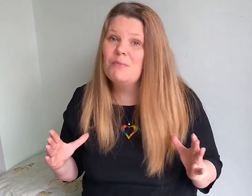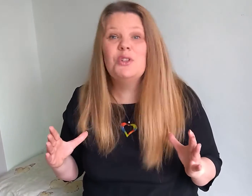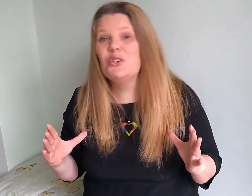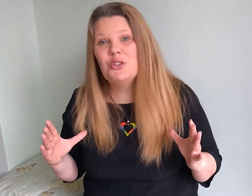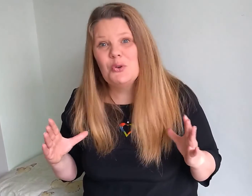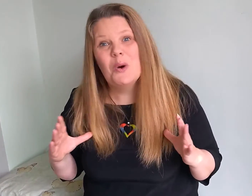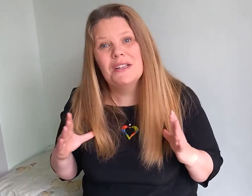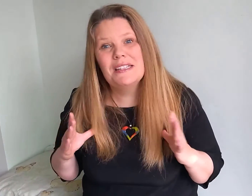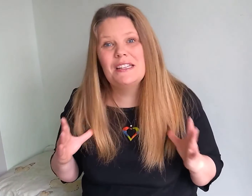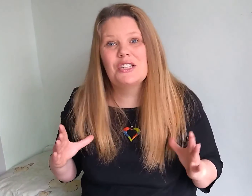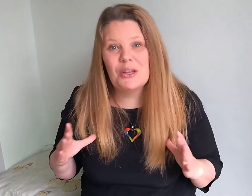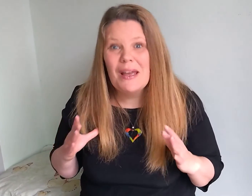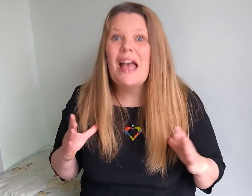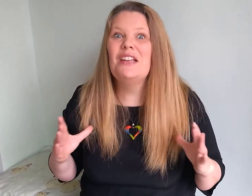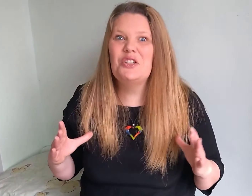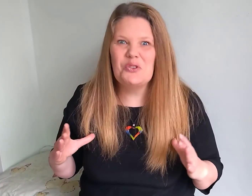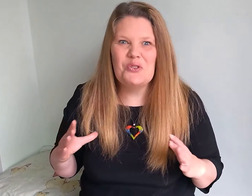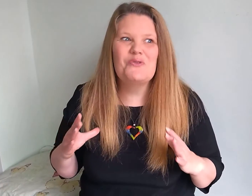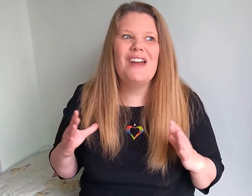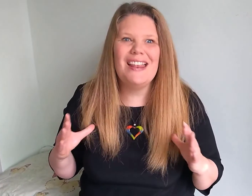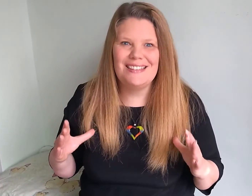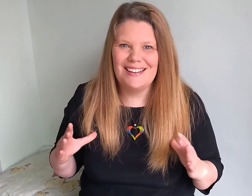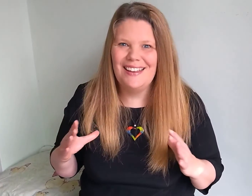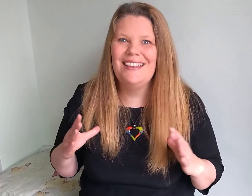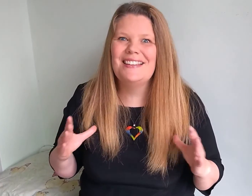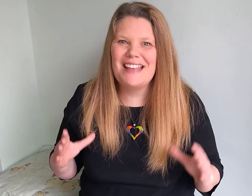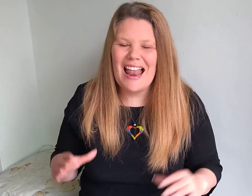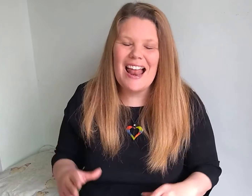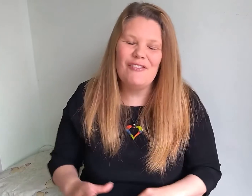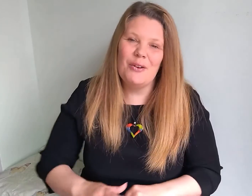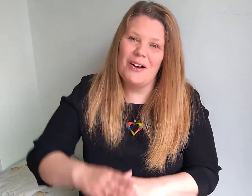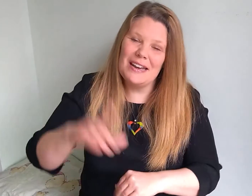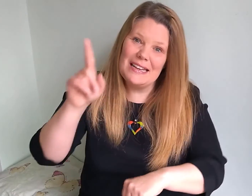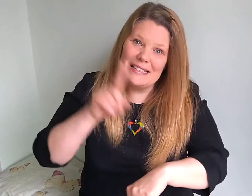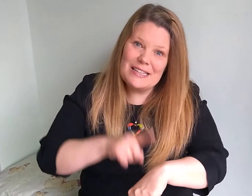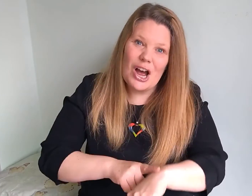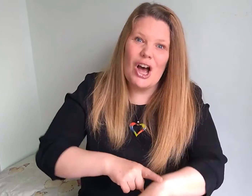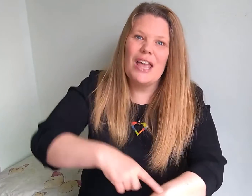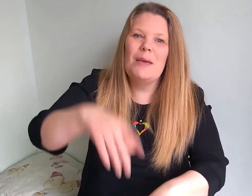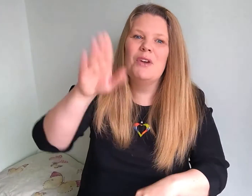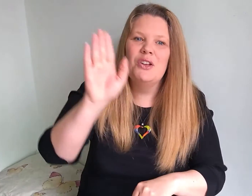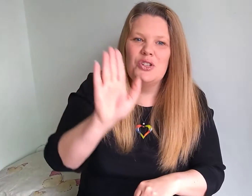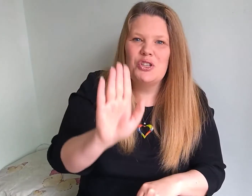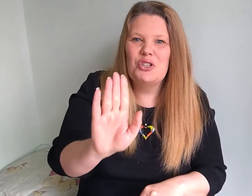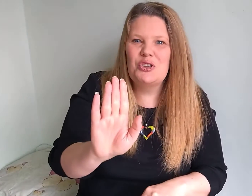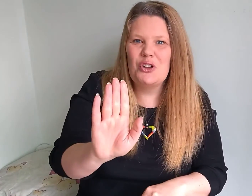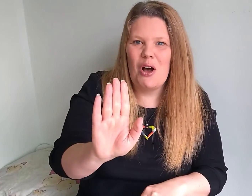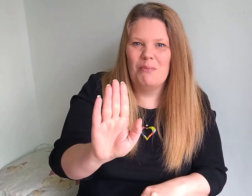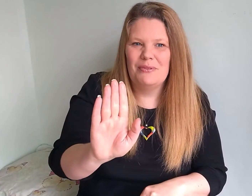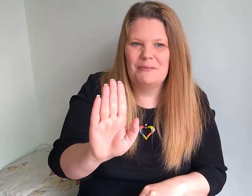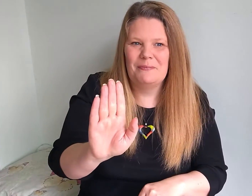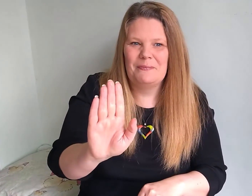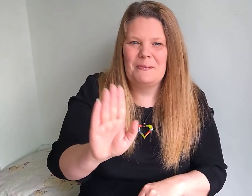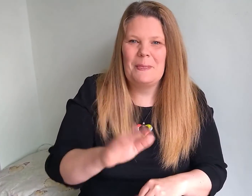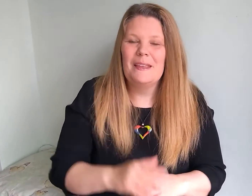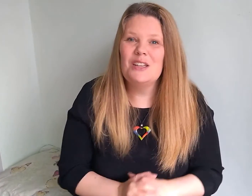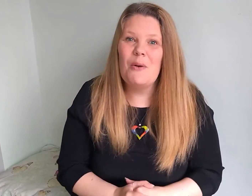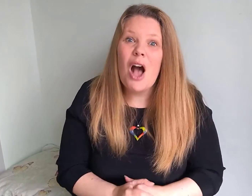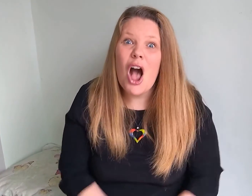times as you wanted to until you're ready to tell everyone it's time to stop. So I